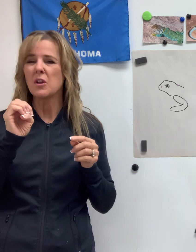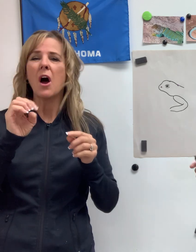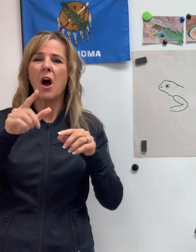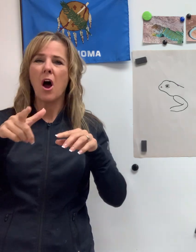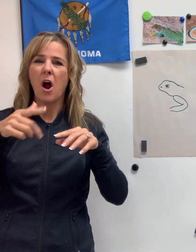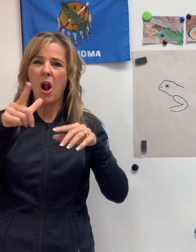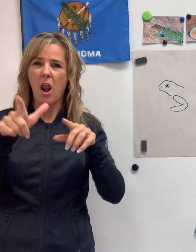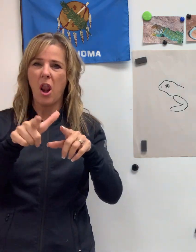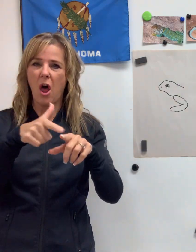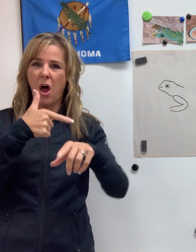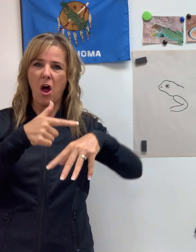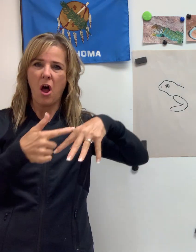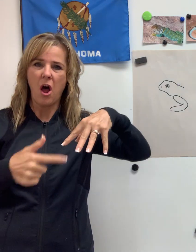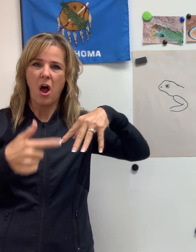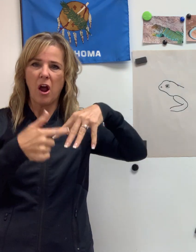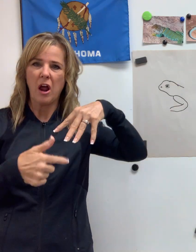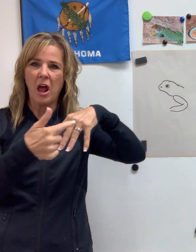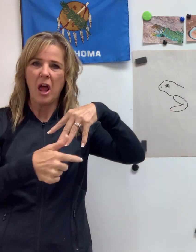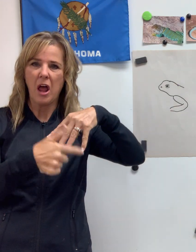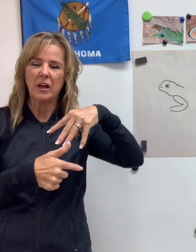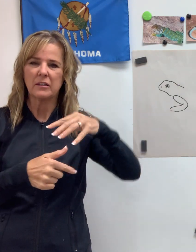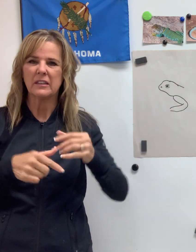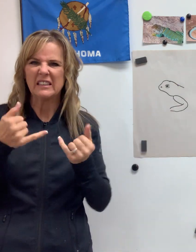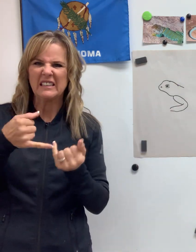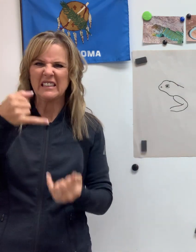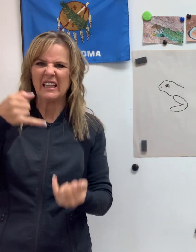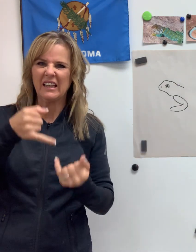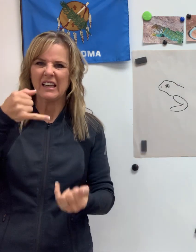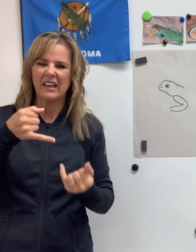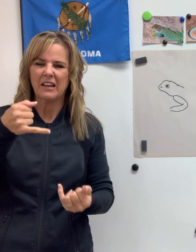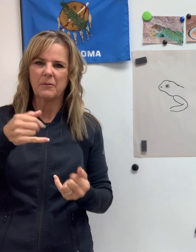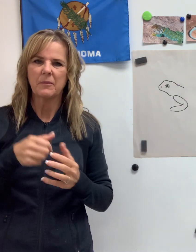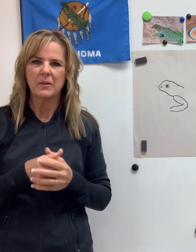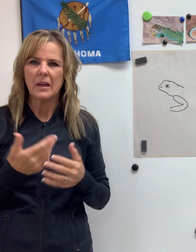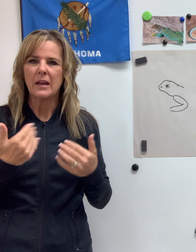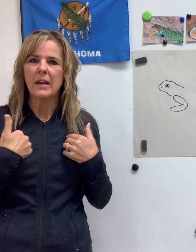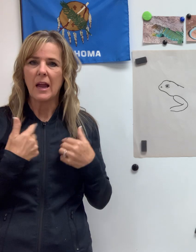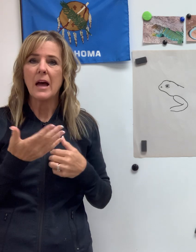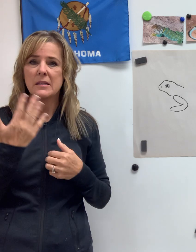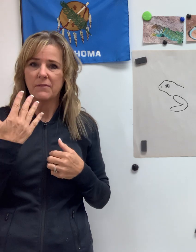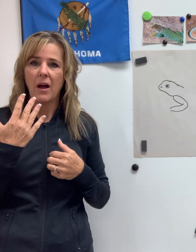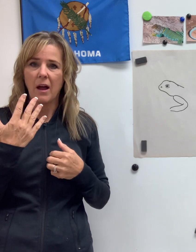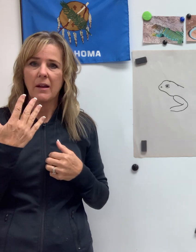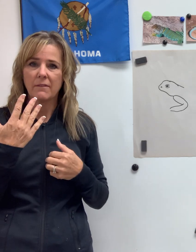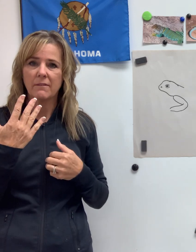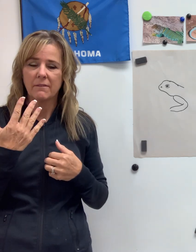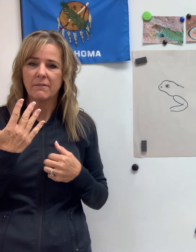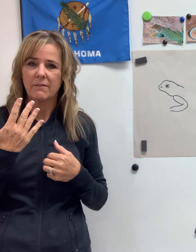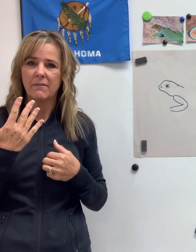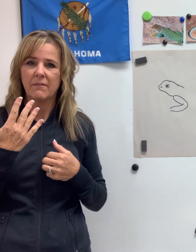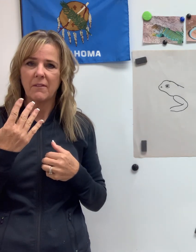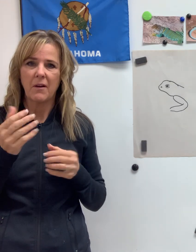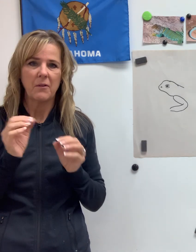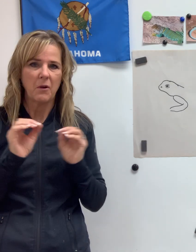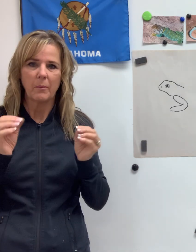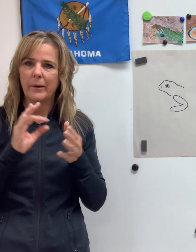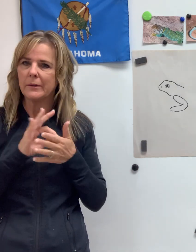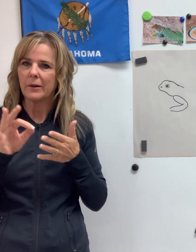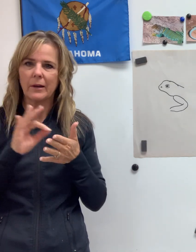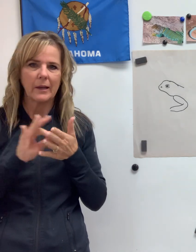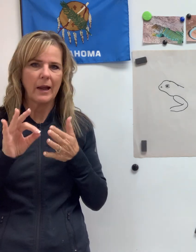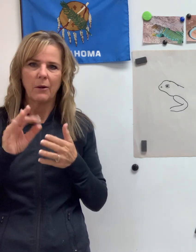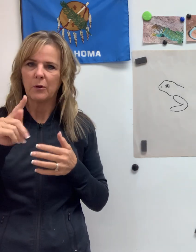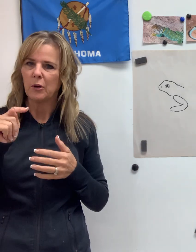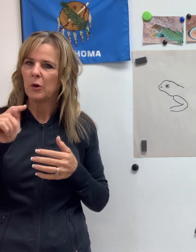skinny. So we're gonna start now. He's got 5 technically. Nobody's gonna count your